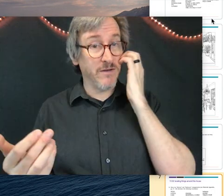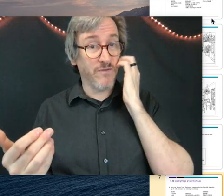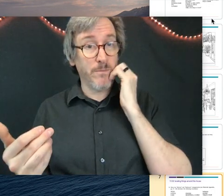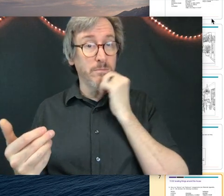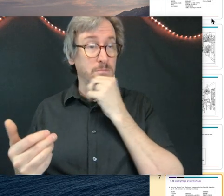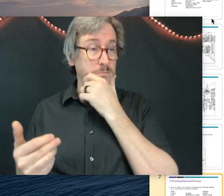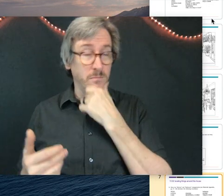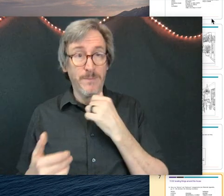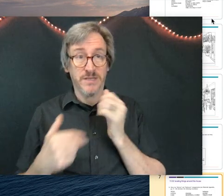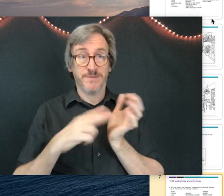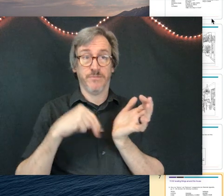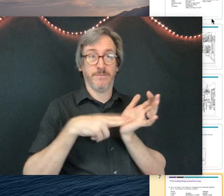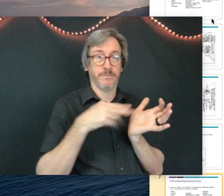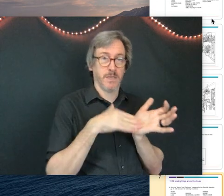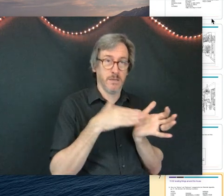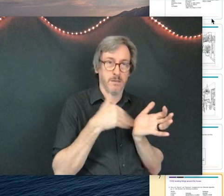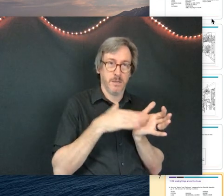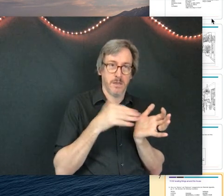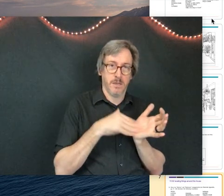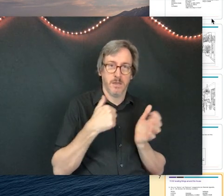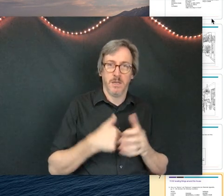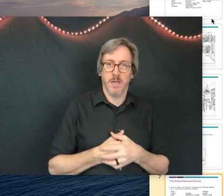are made from lipids, right?